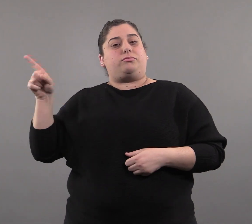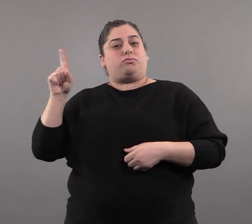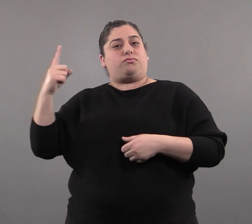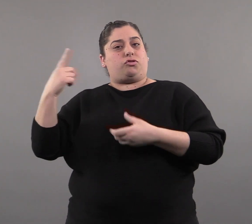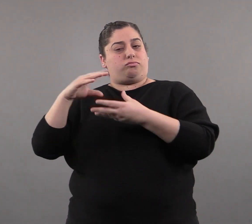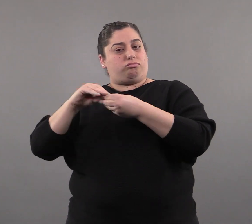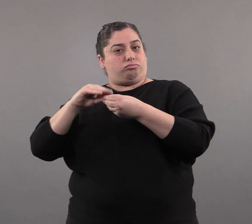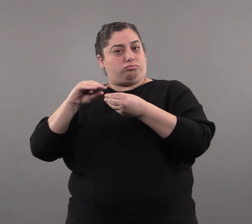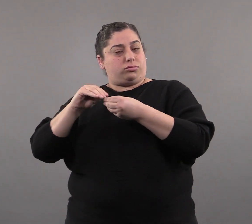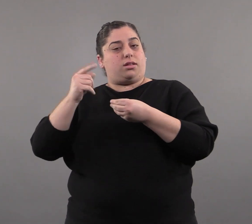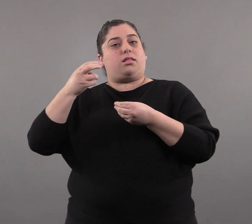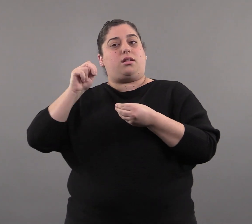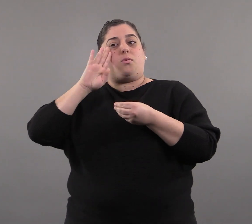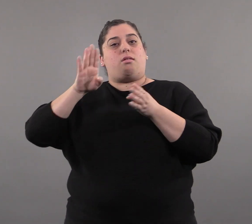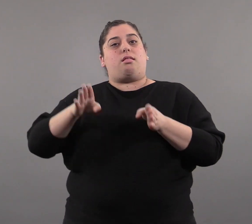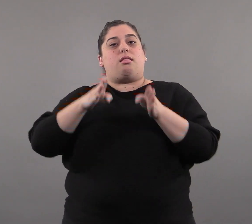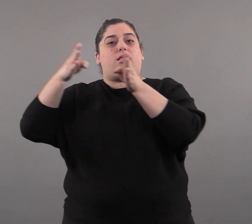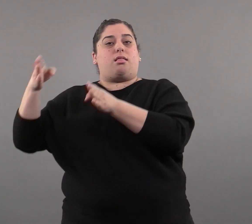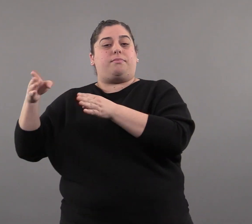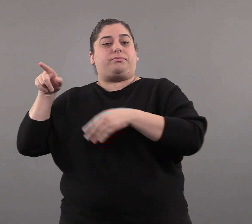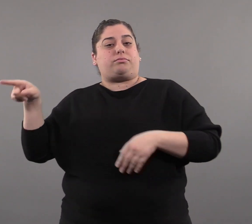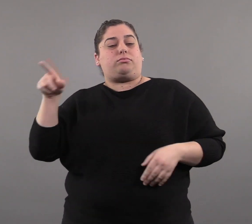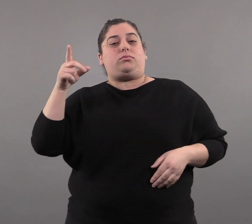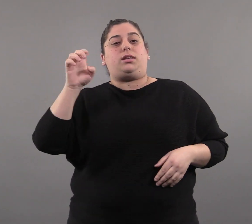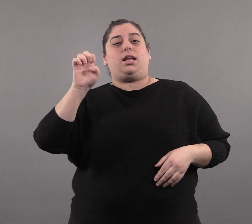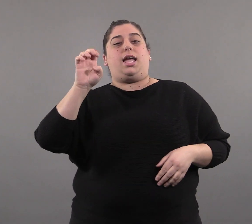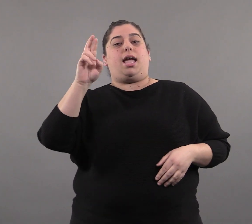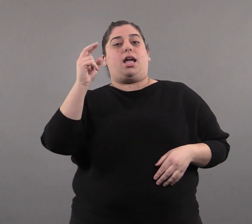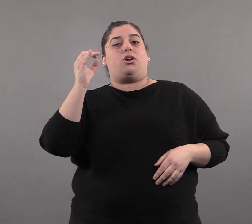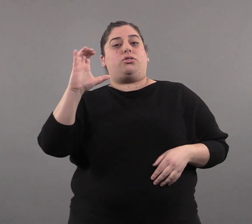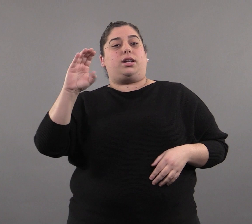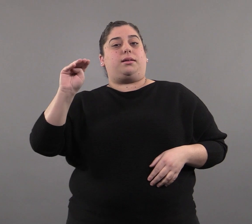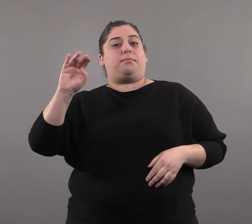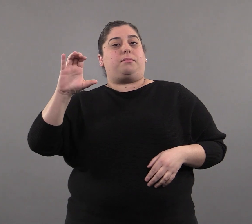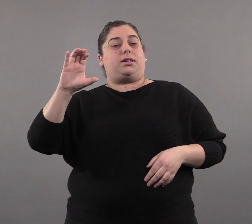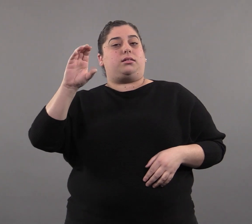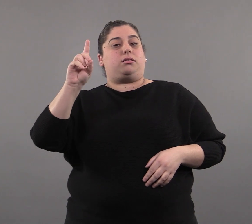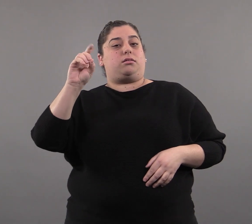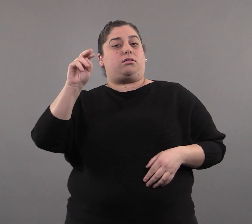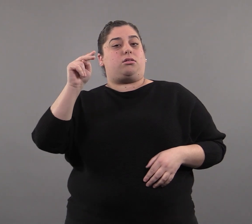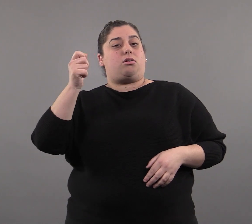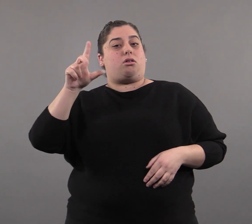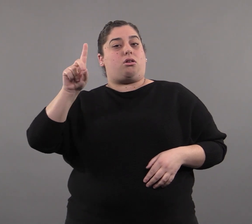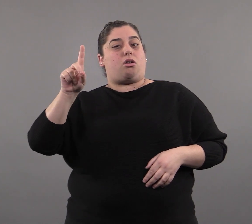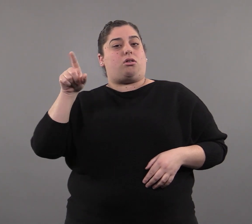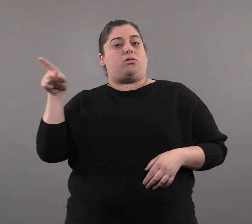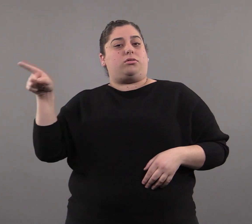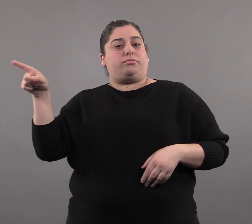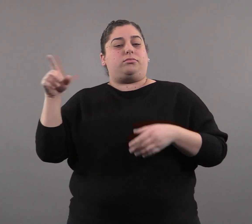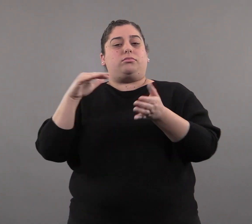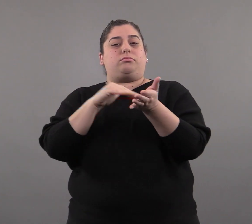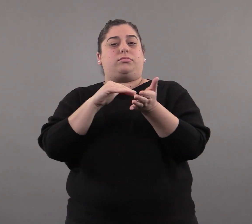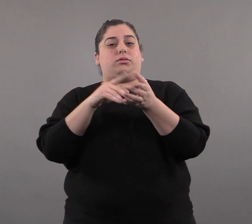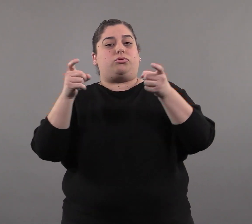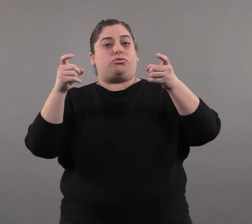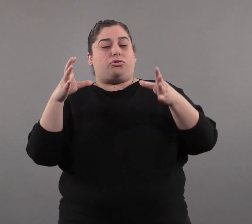Eric McDonald, the Medical Director of our Epidemiology and Immunization Branch, and also Brett